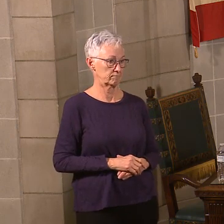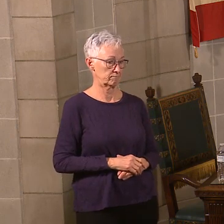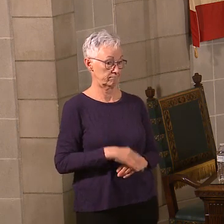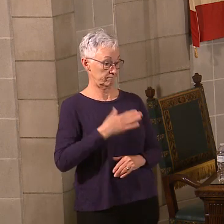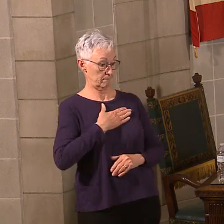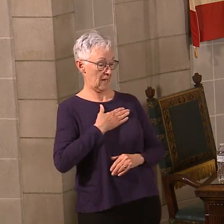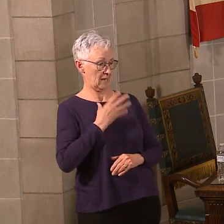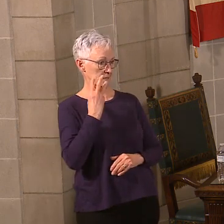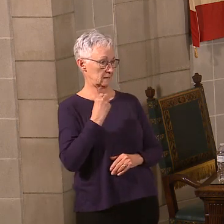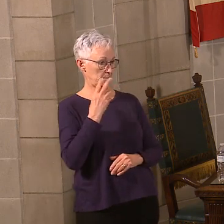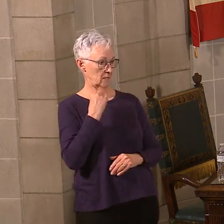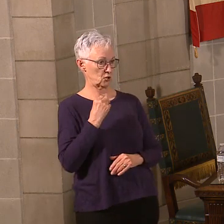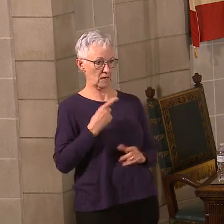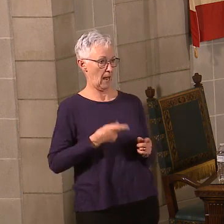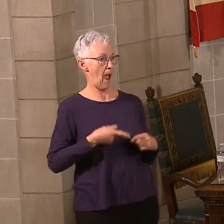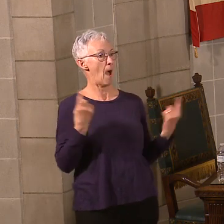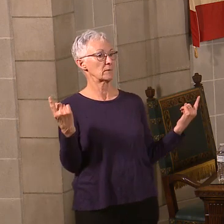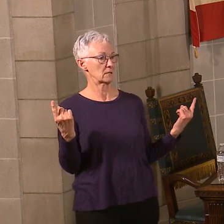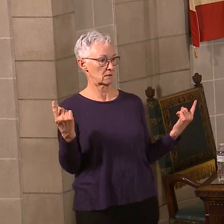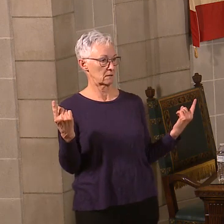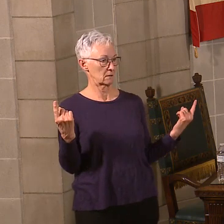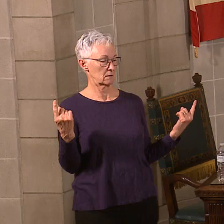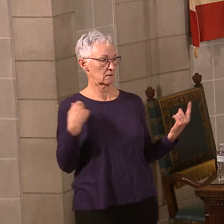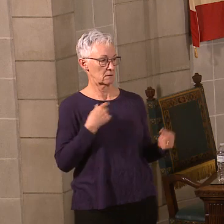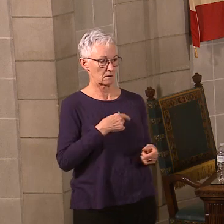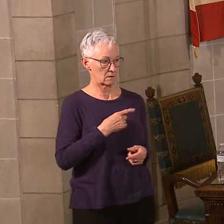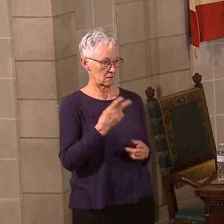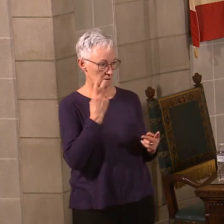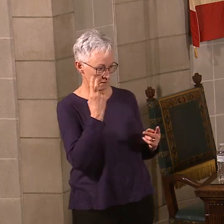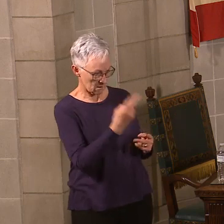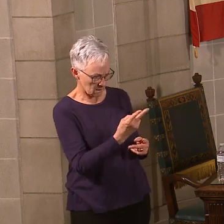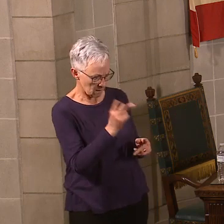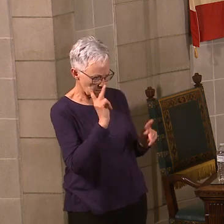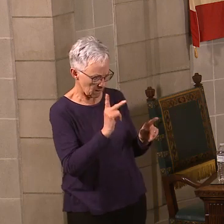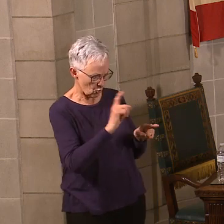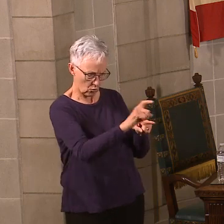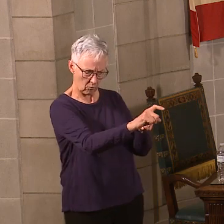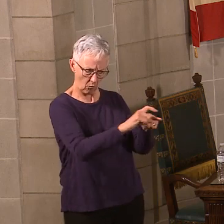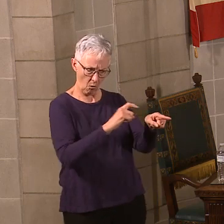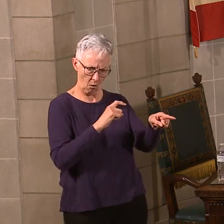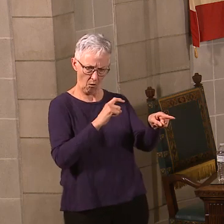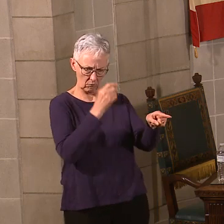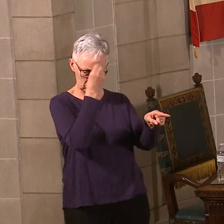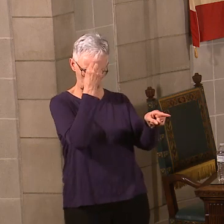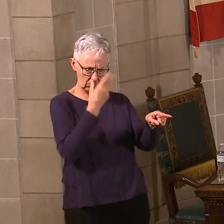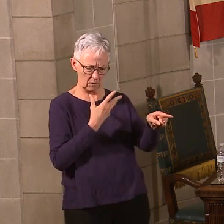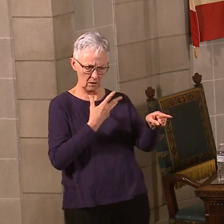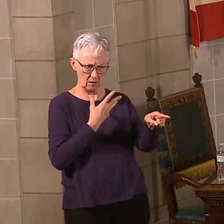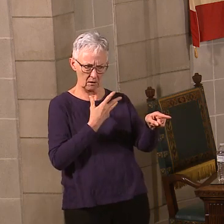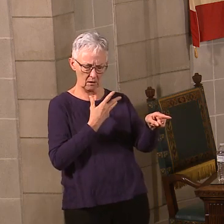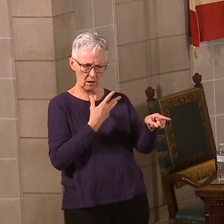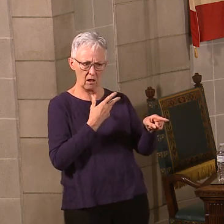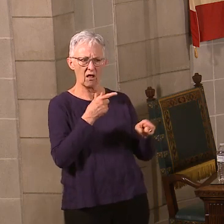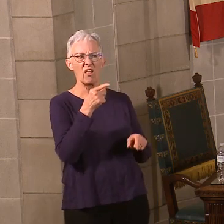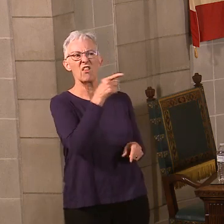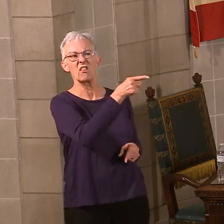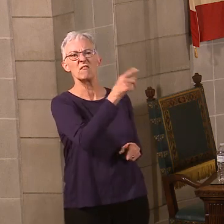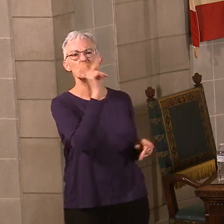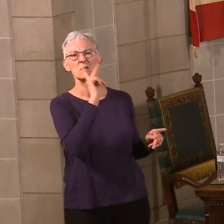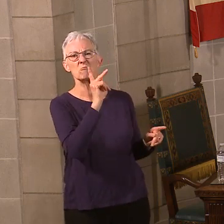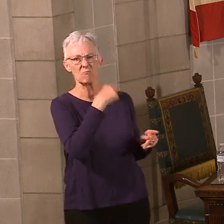experience is really kind of the opposite. That when we see people call in, and when we call in and say, hey, will you please make changes, they have been making changes.